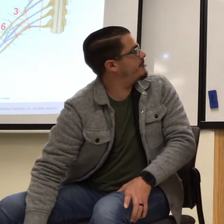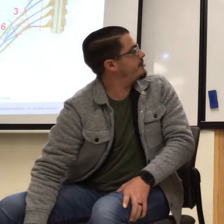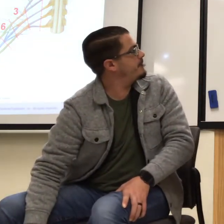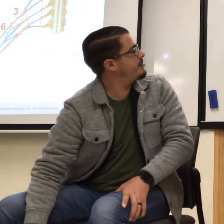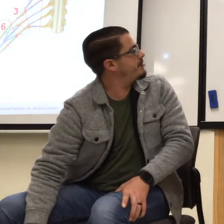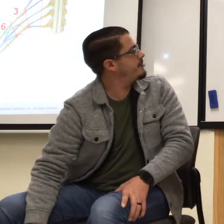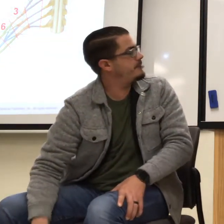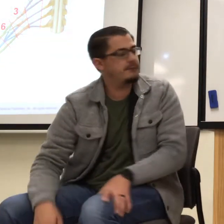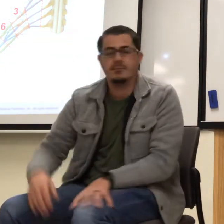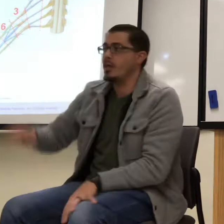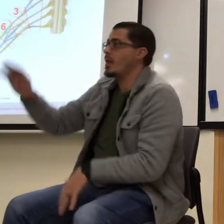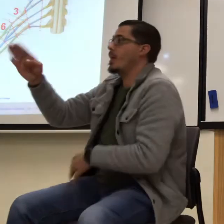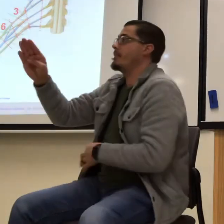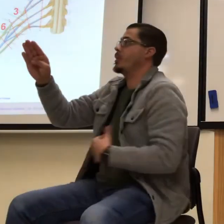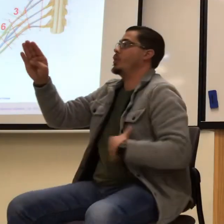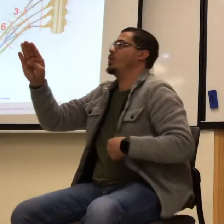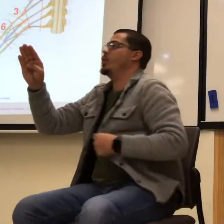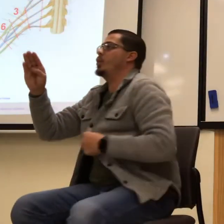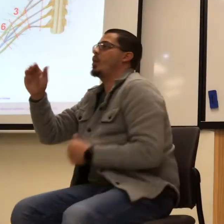Anyways, the blue one is posterior,